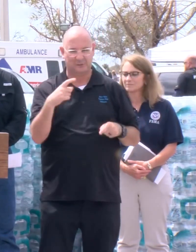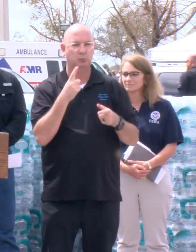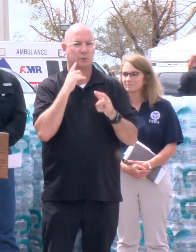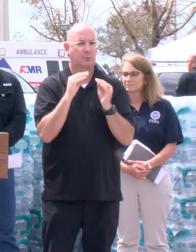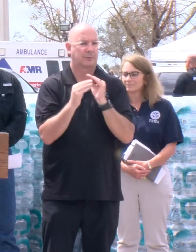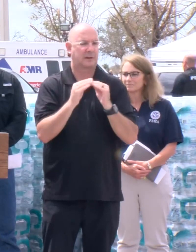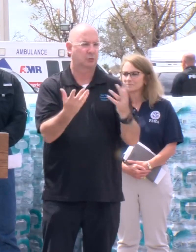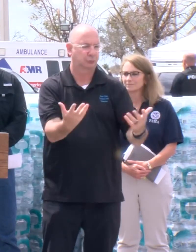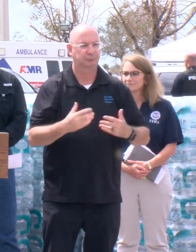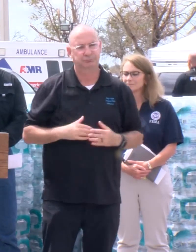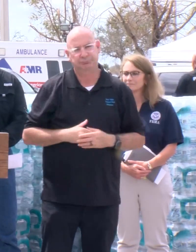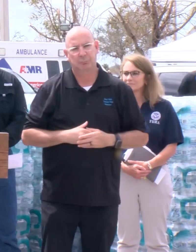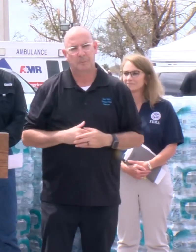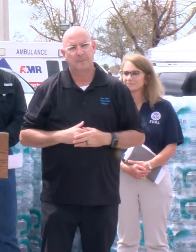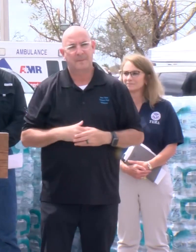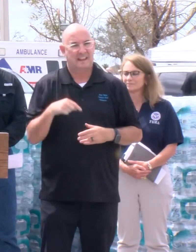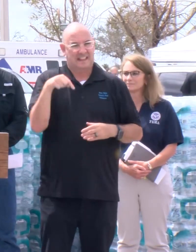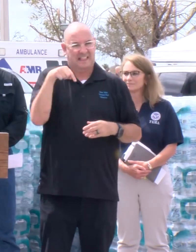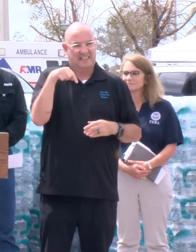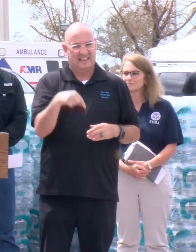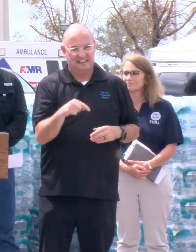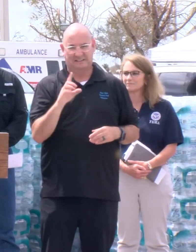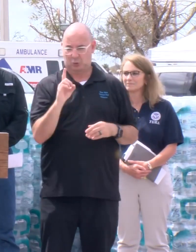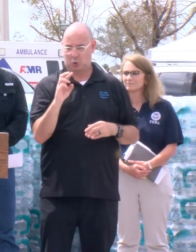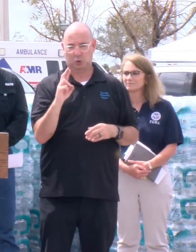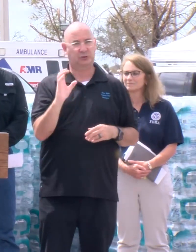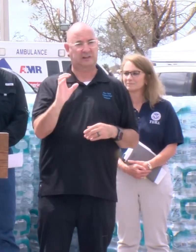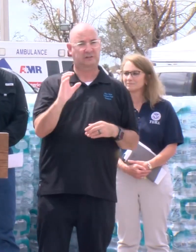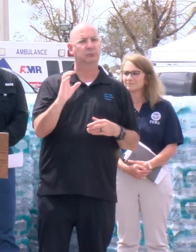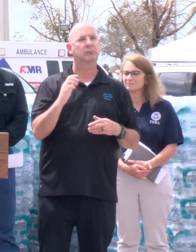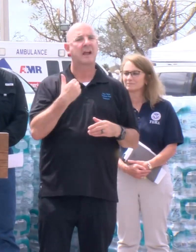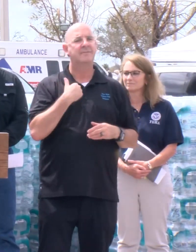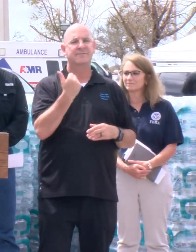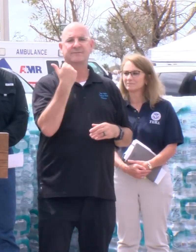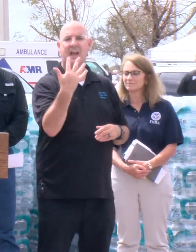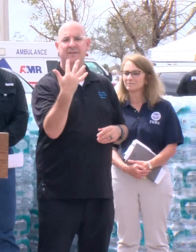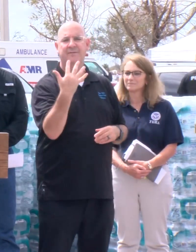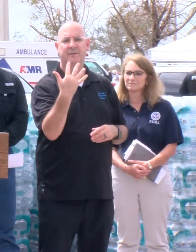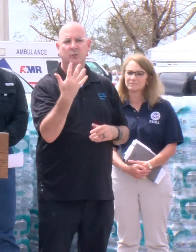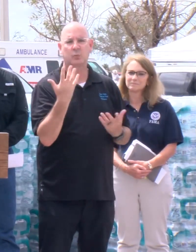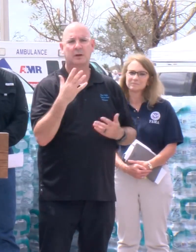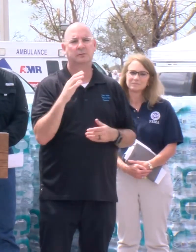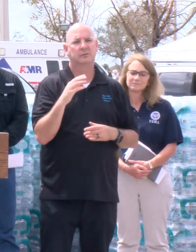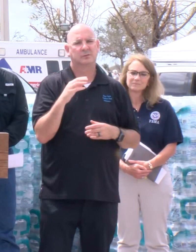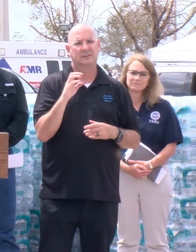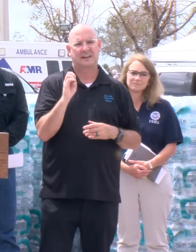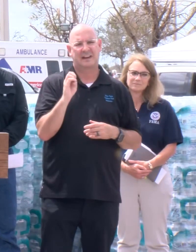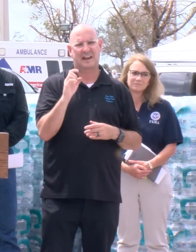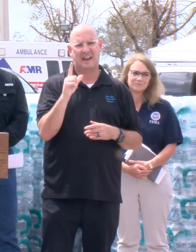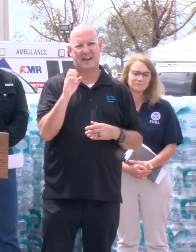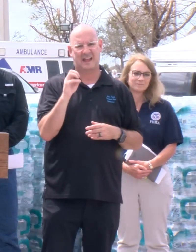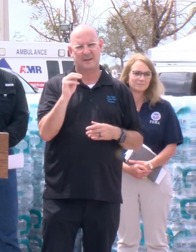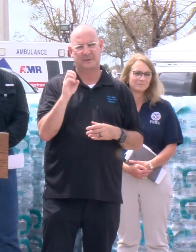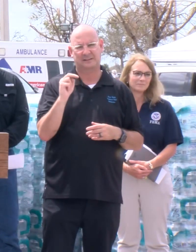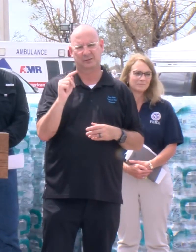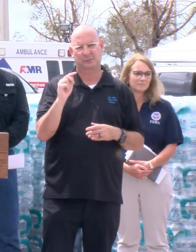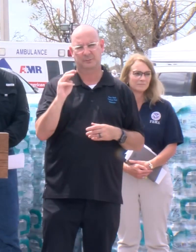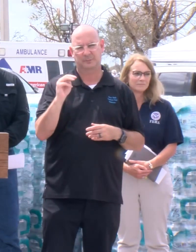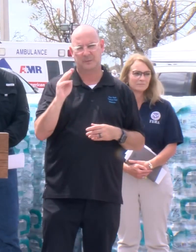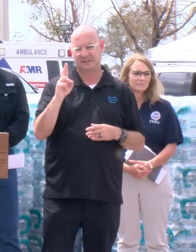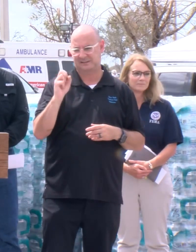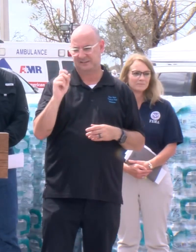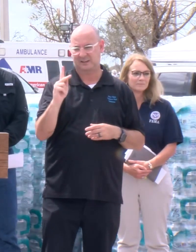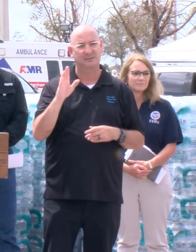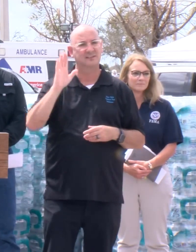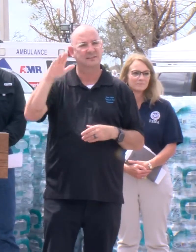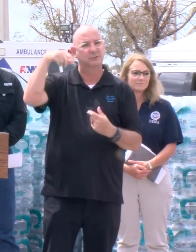DRC has 5 of Elon Musk's Starlink internet services here. So you